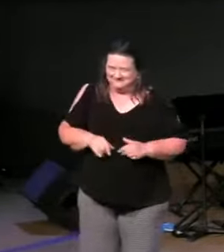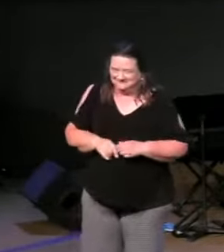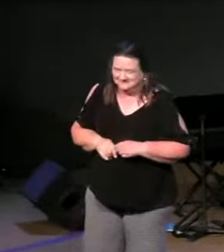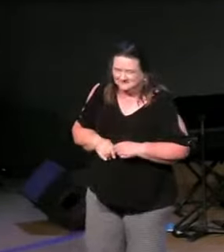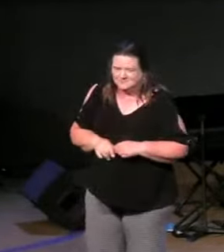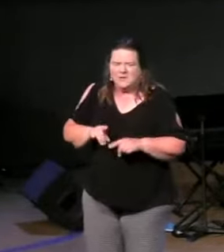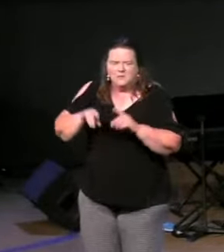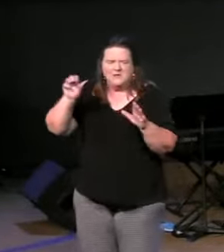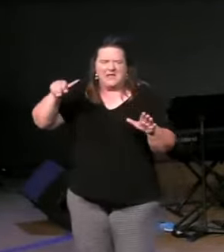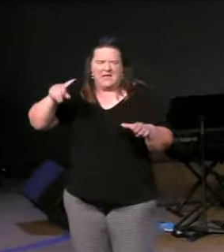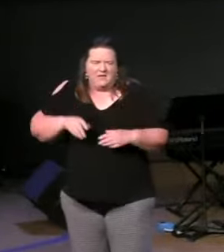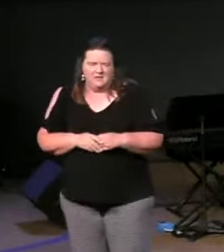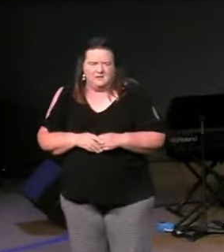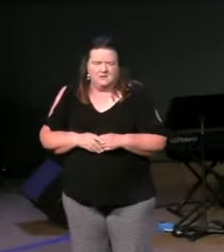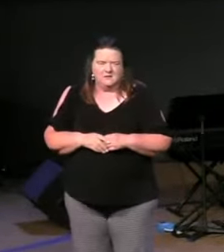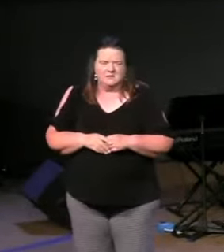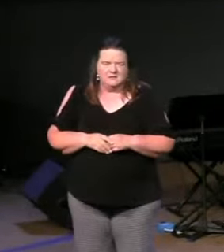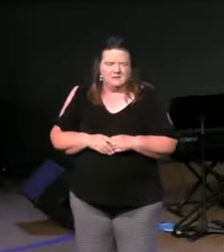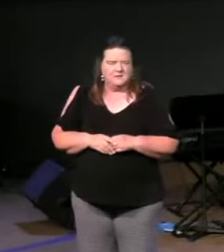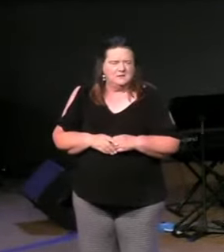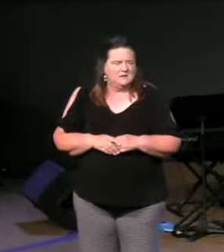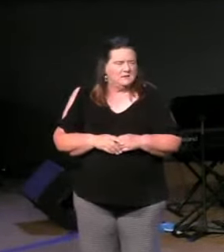but yeah.